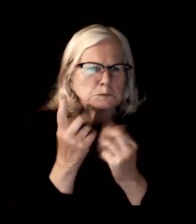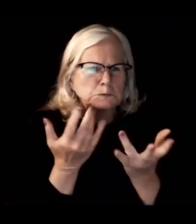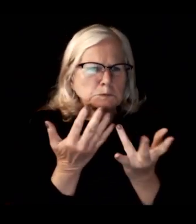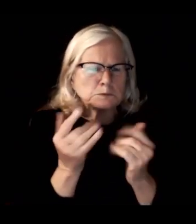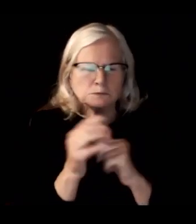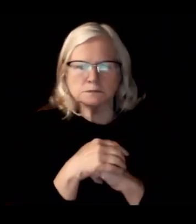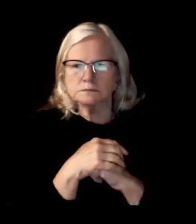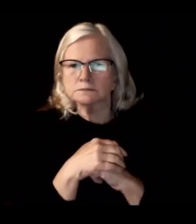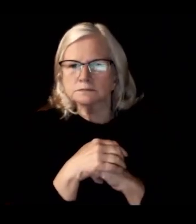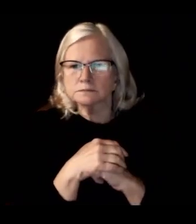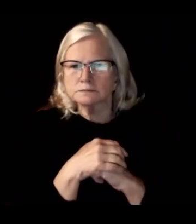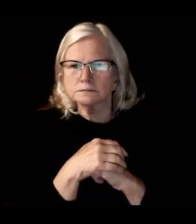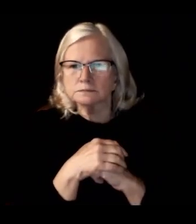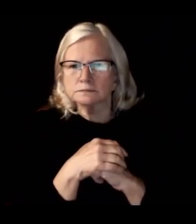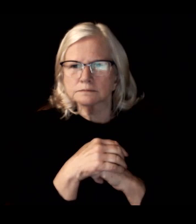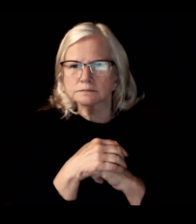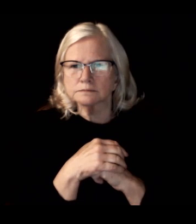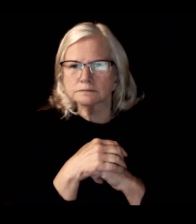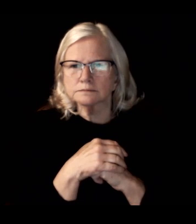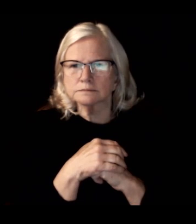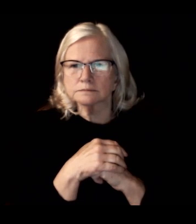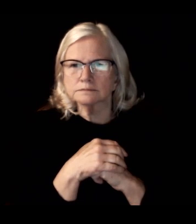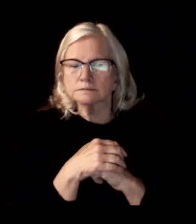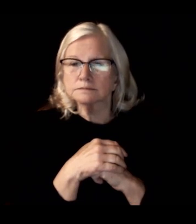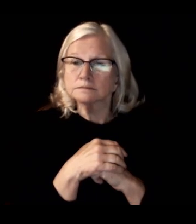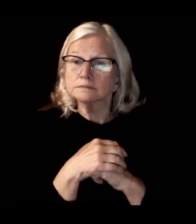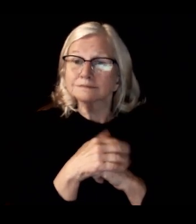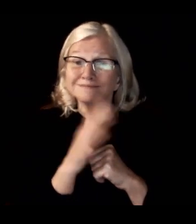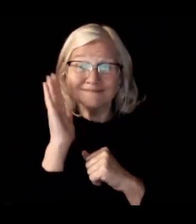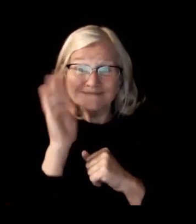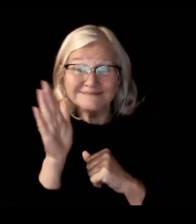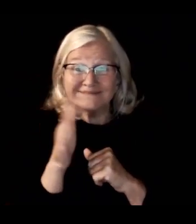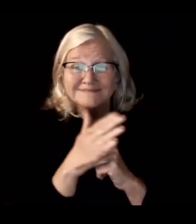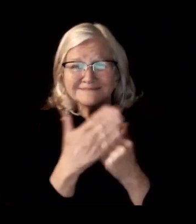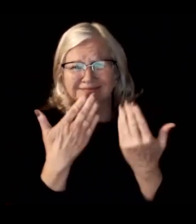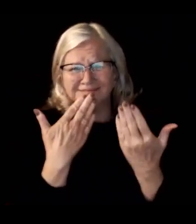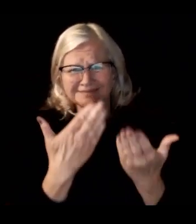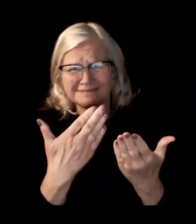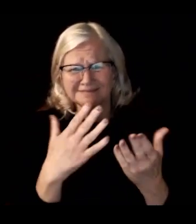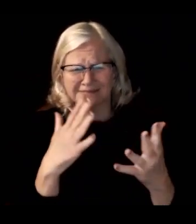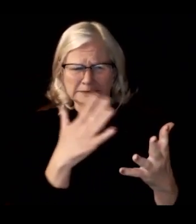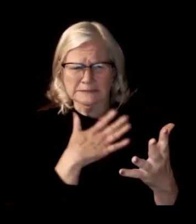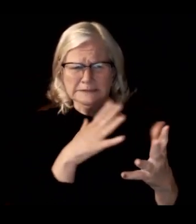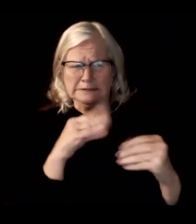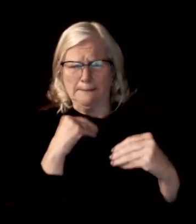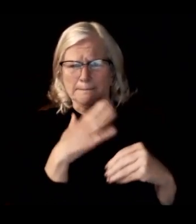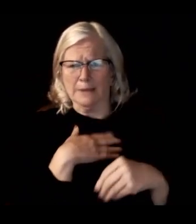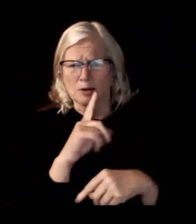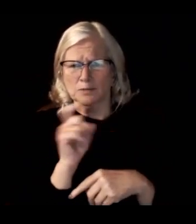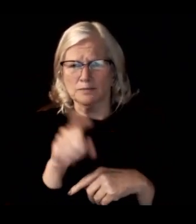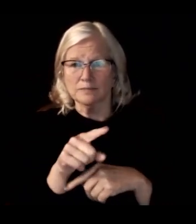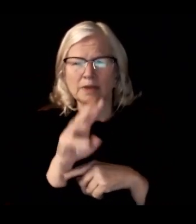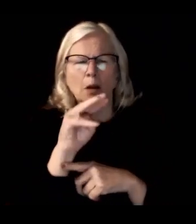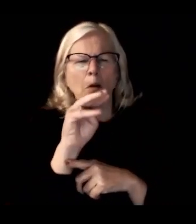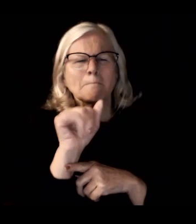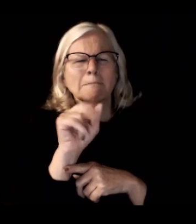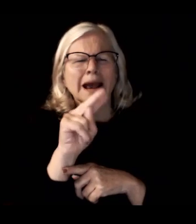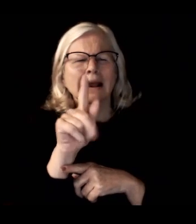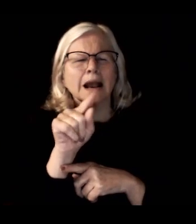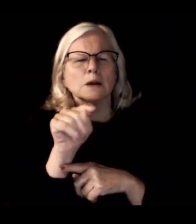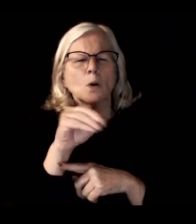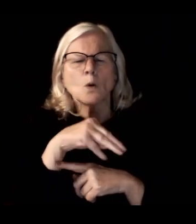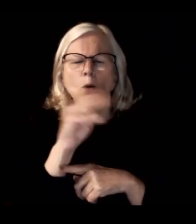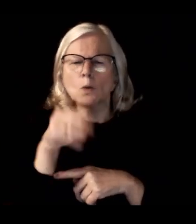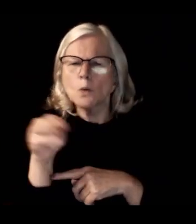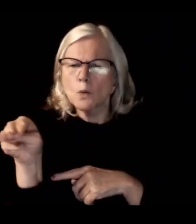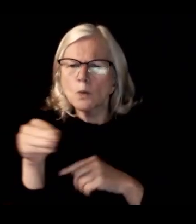Hello, and thank you for taking my question. With Mankato's testing days, last week's mass testing events resulting in about